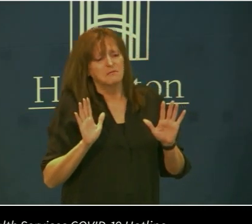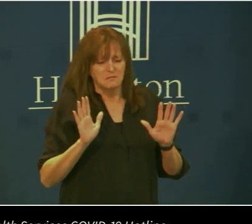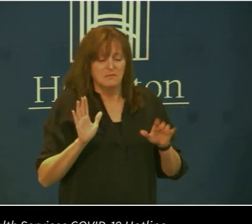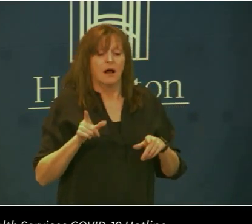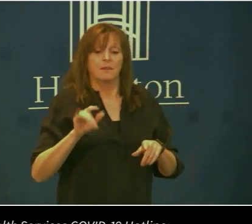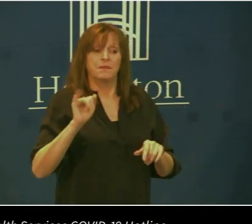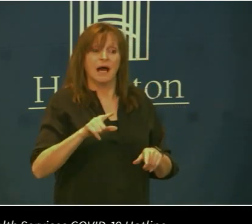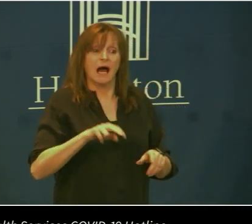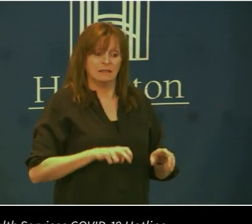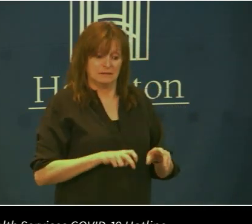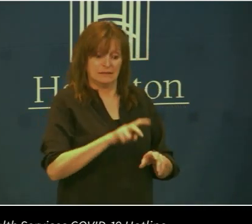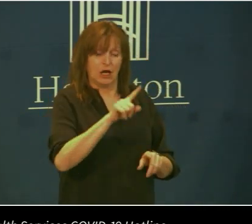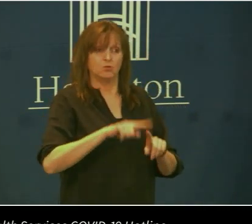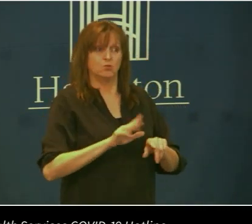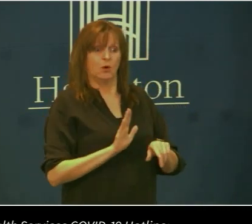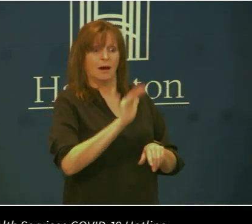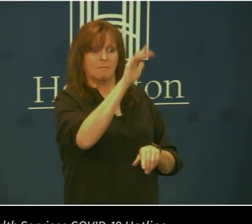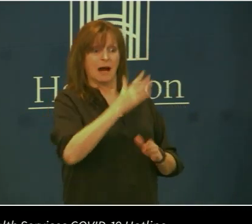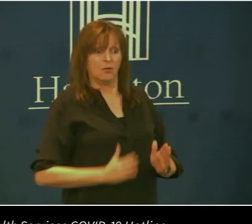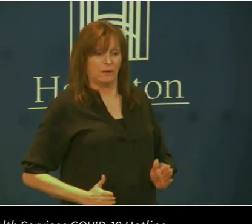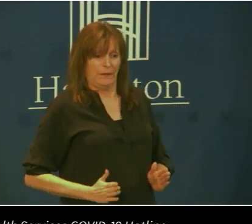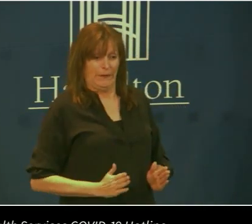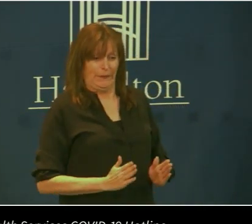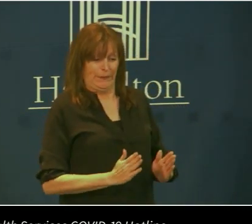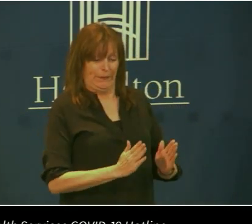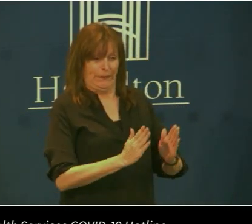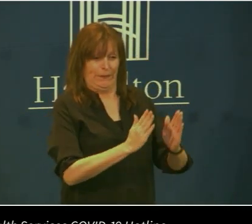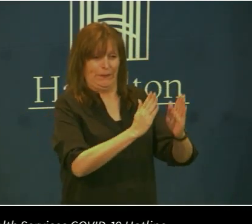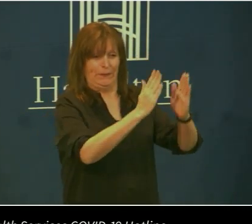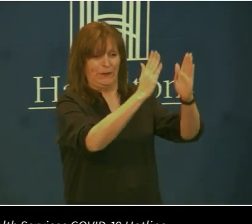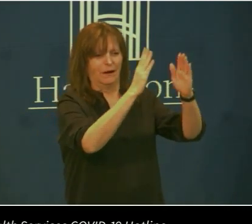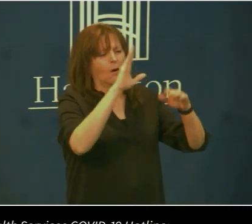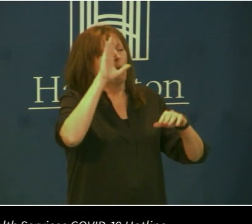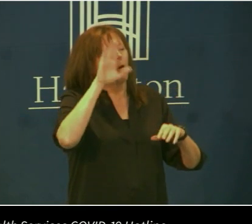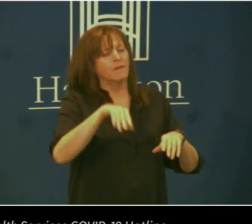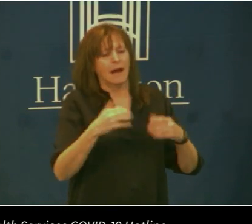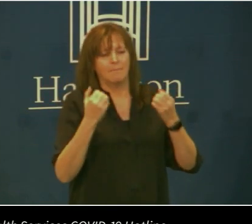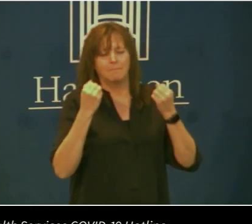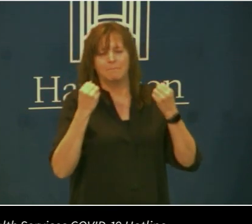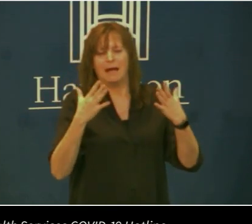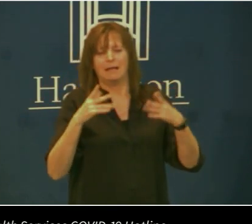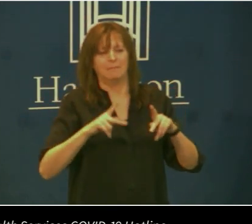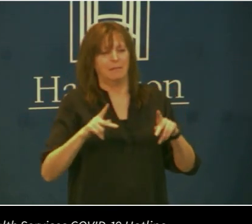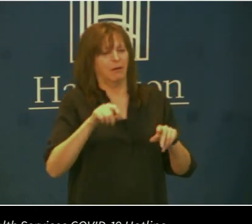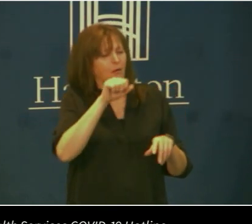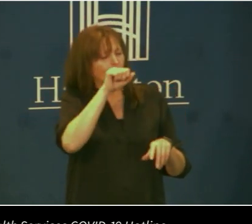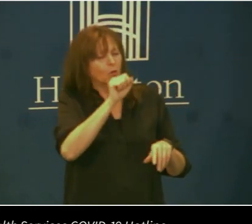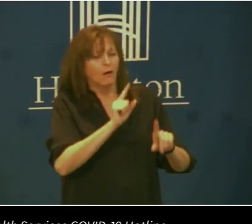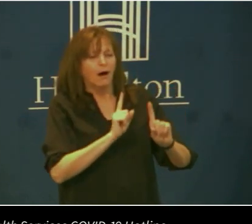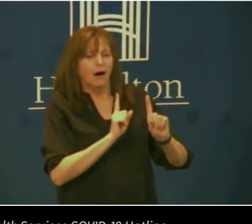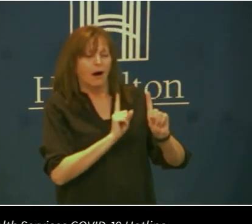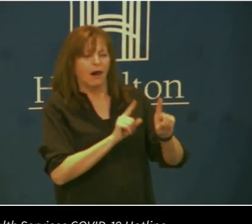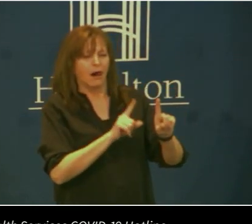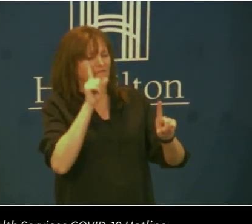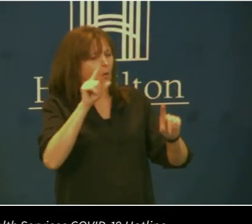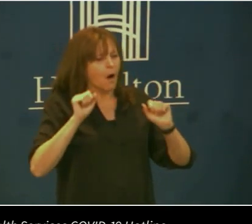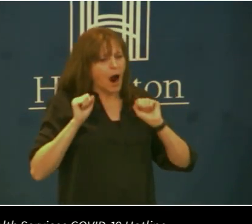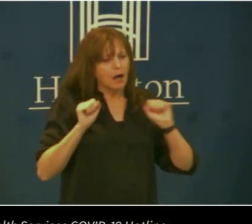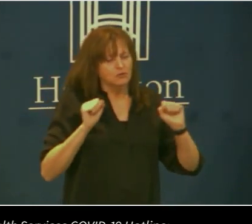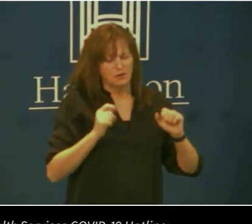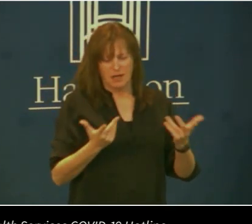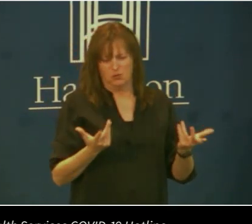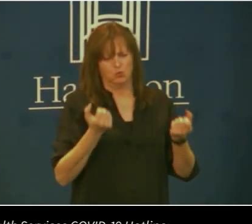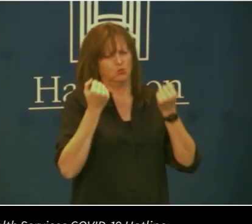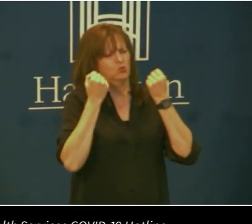a popular exercise place for many, many people. Far too many people on there at the same time, and so we're asking that,